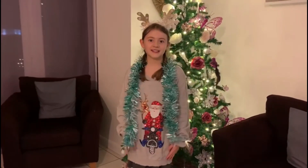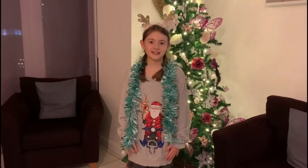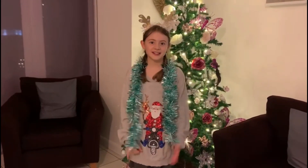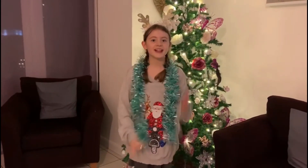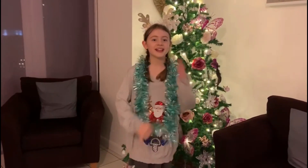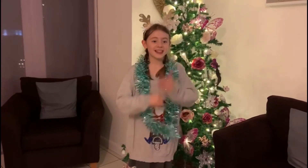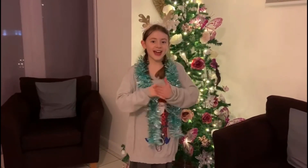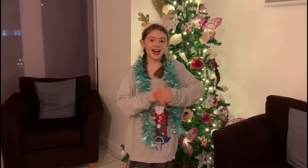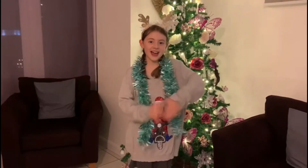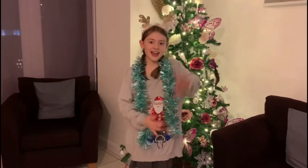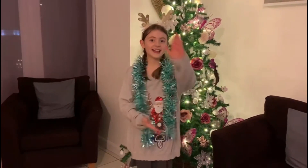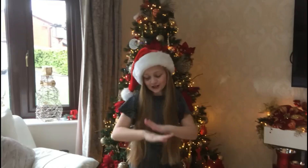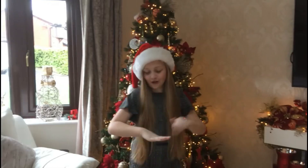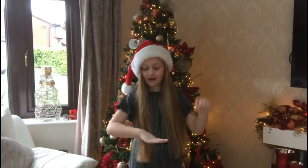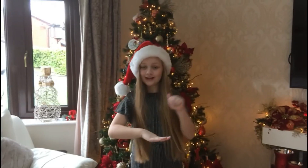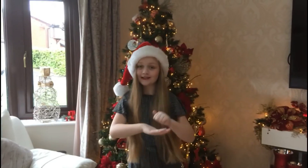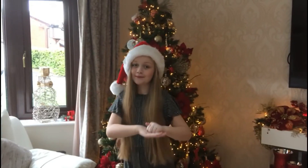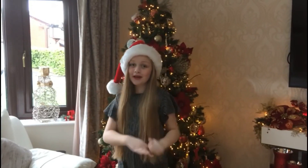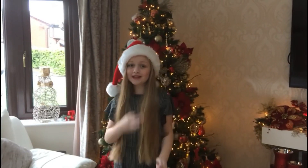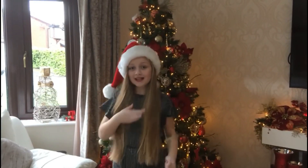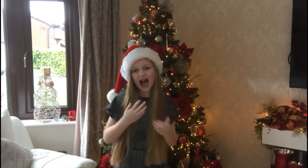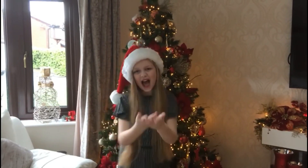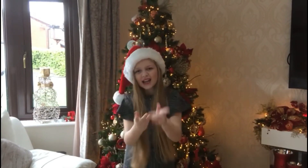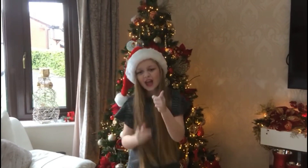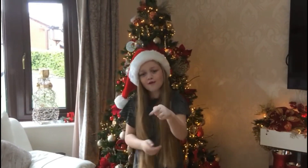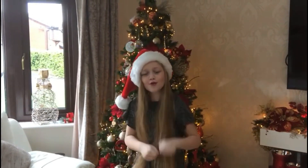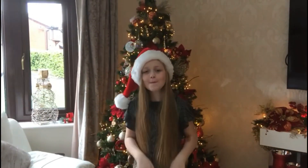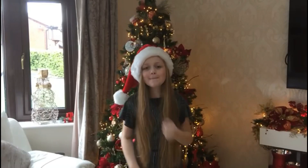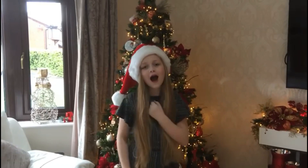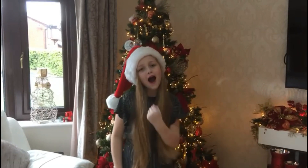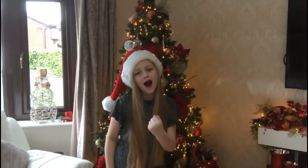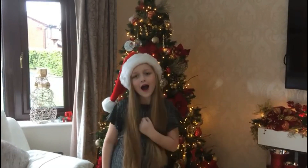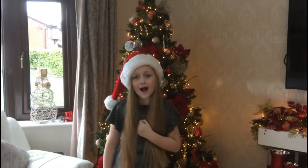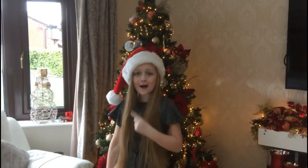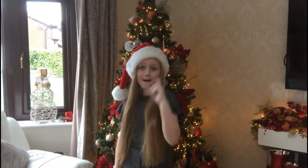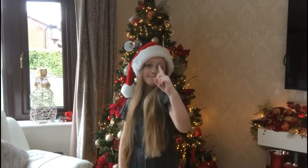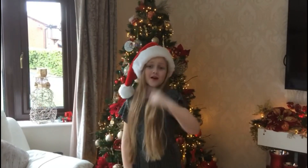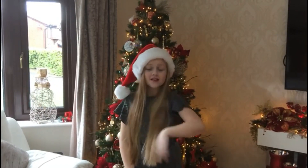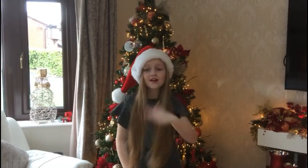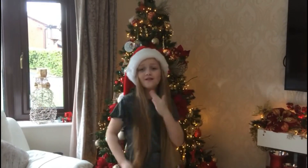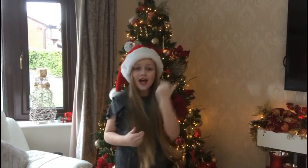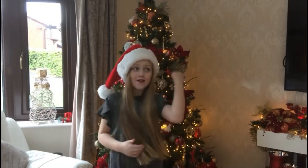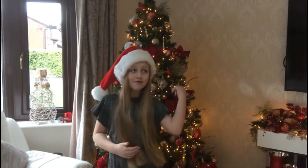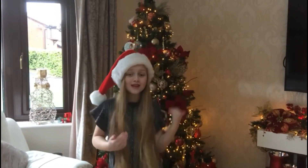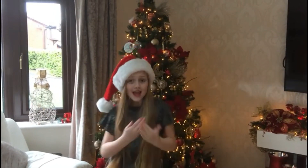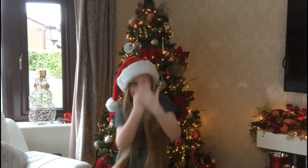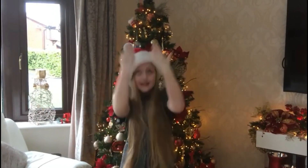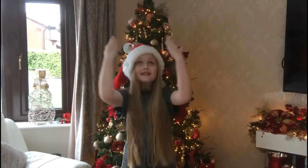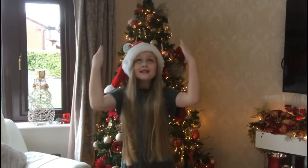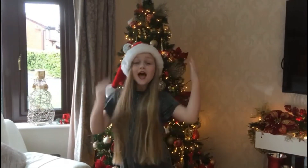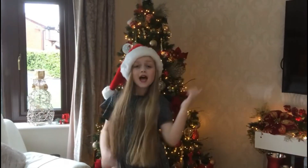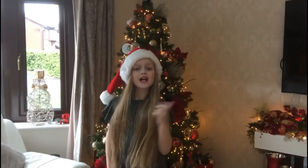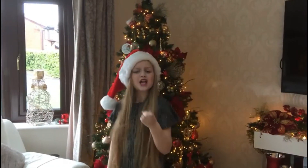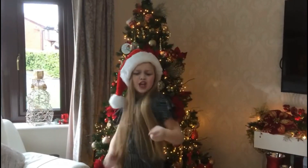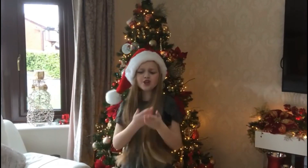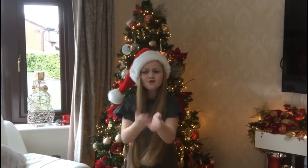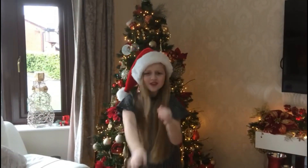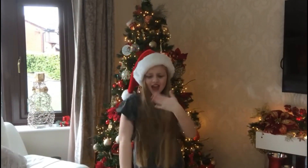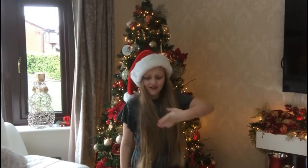Last Christmas I gave you my heart But the very next day you gave it